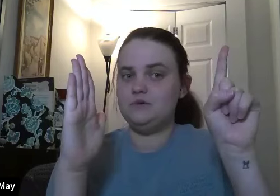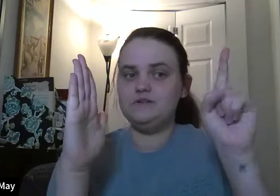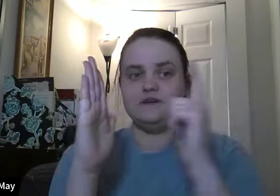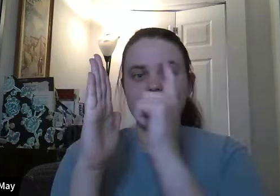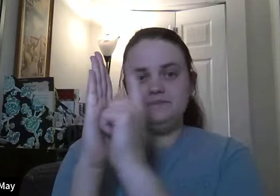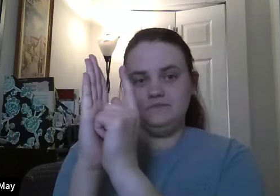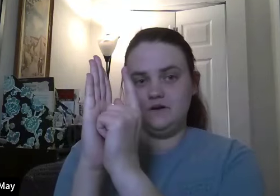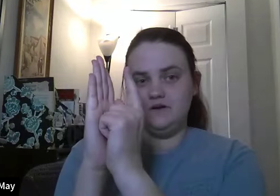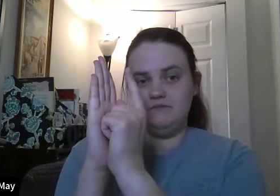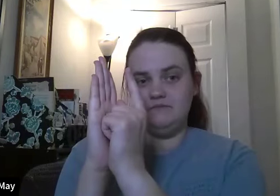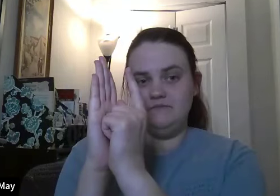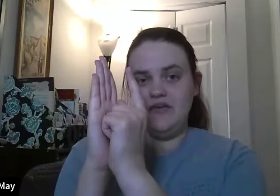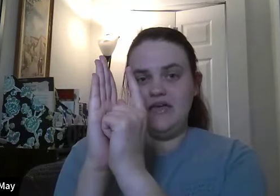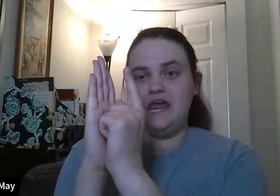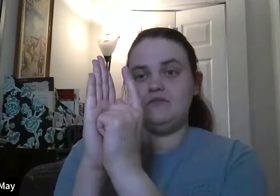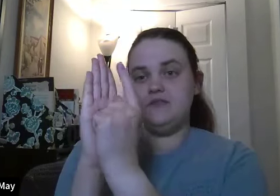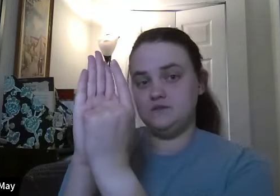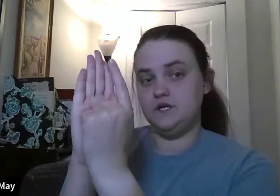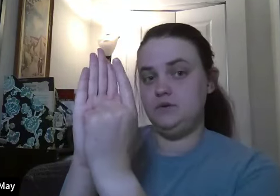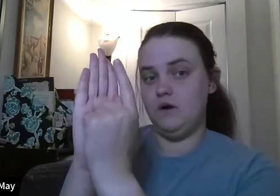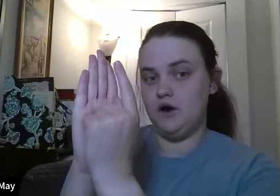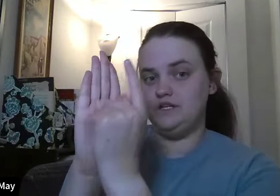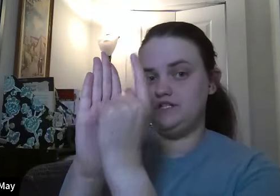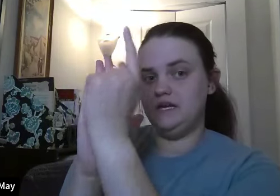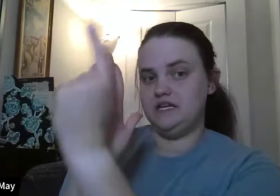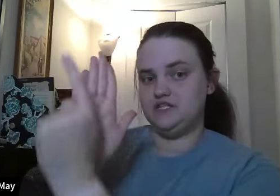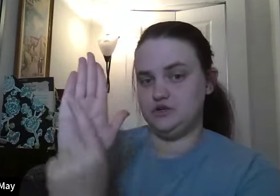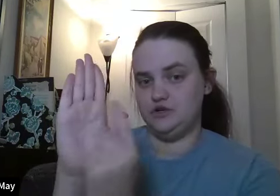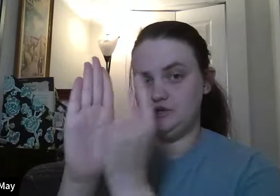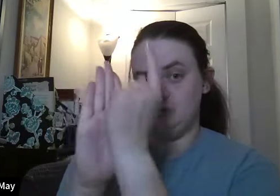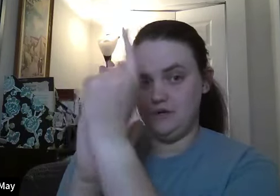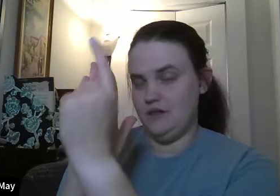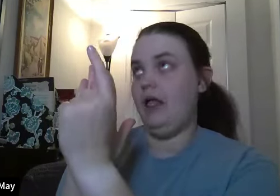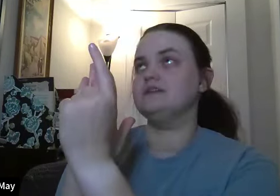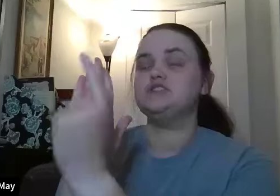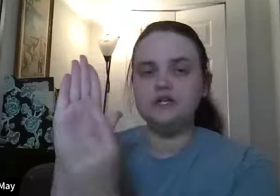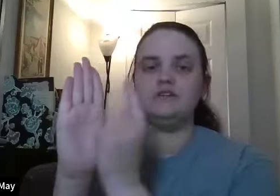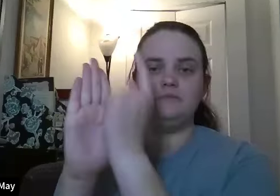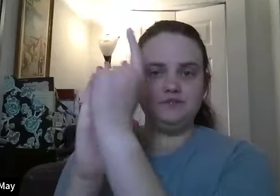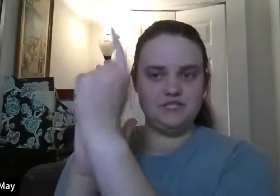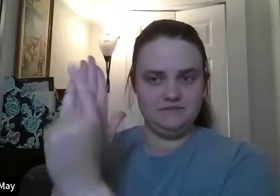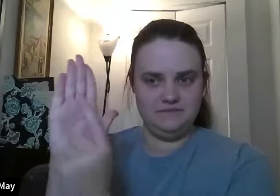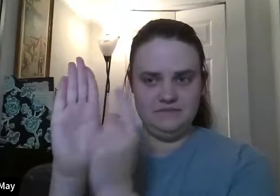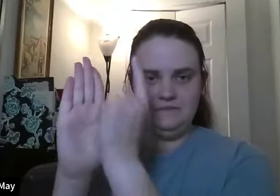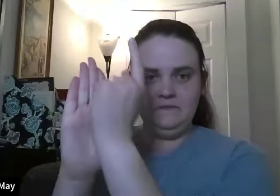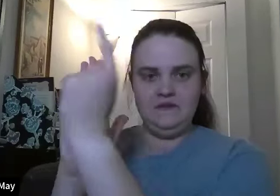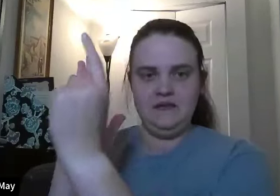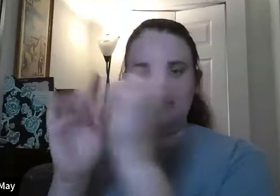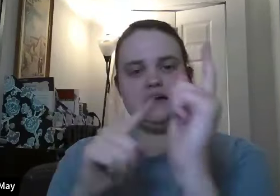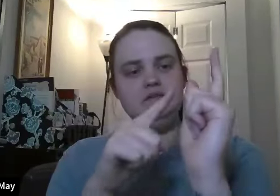pointer finger. And now this one, you are going to make a circular motion. It's kind of